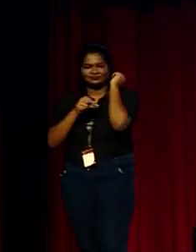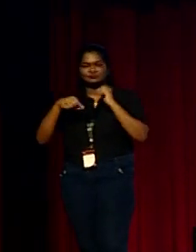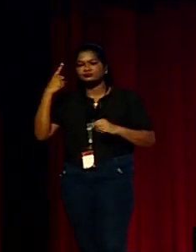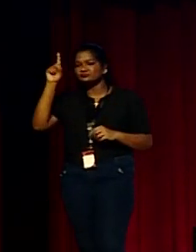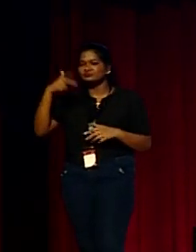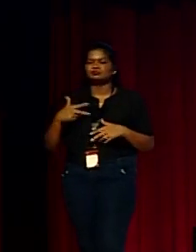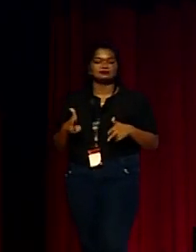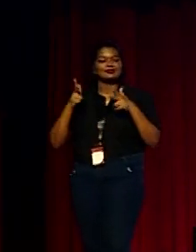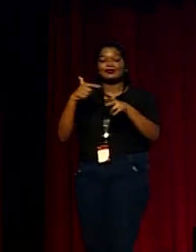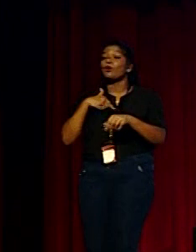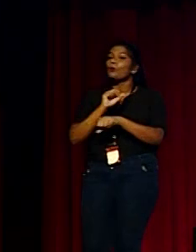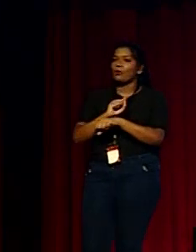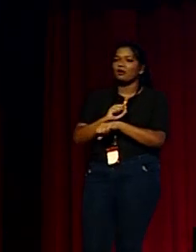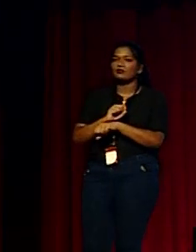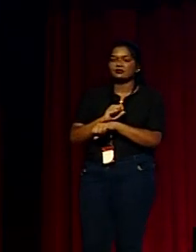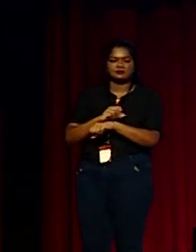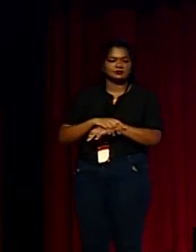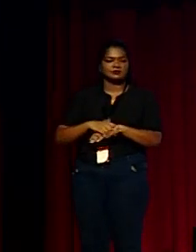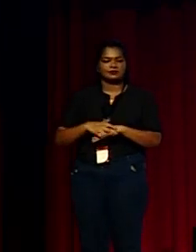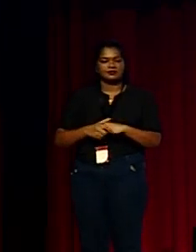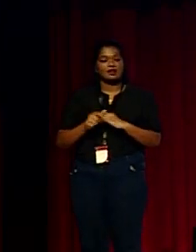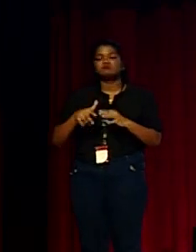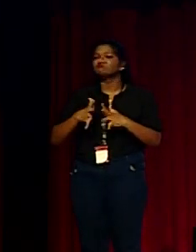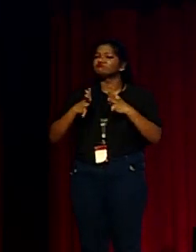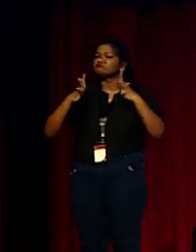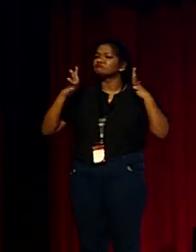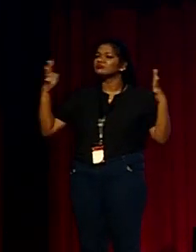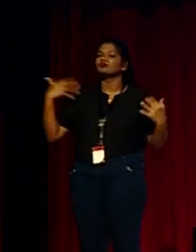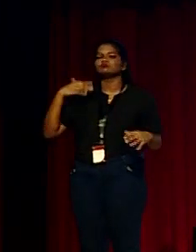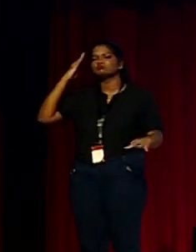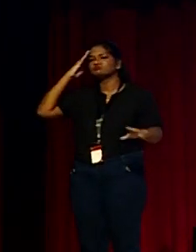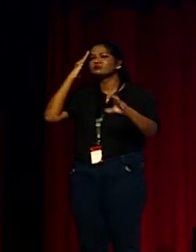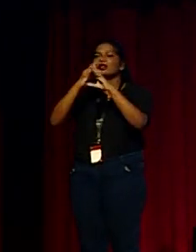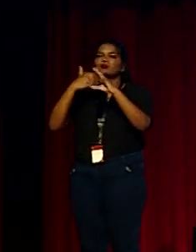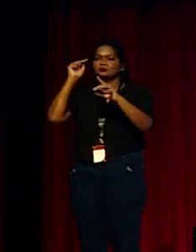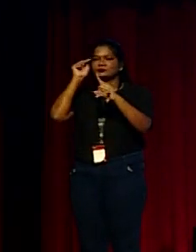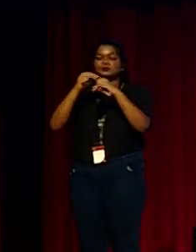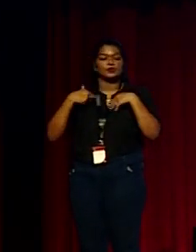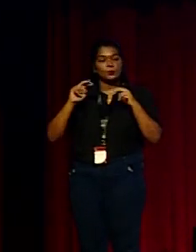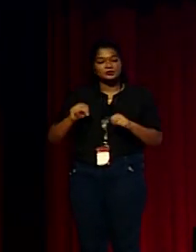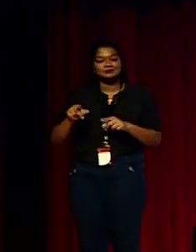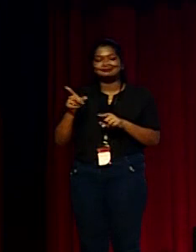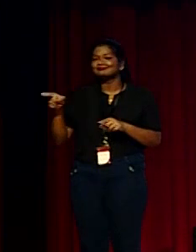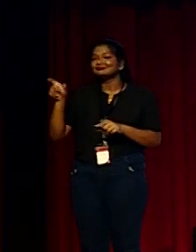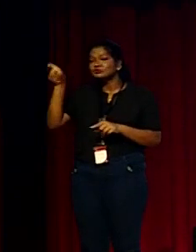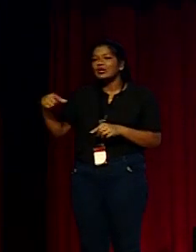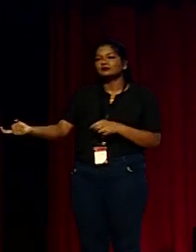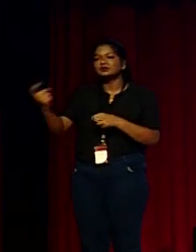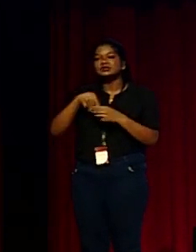can say our work equipped a large set of target symbols for a user to select